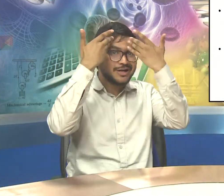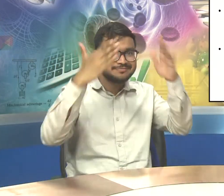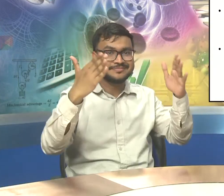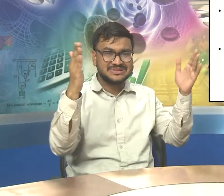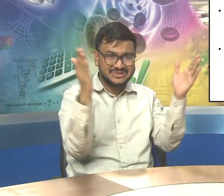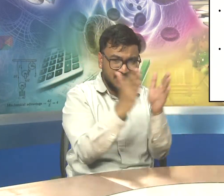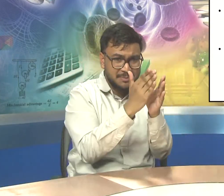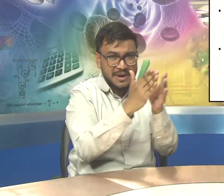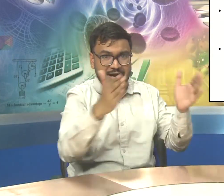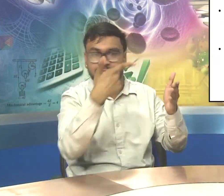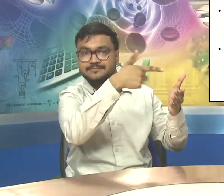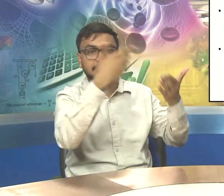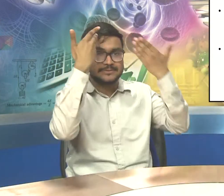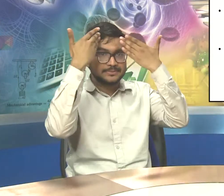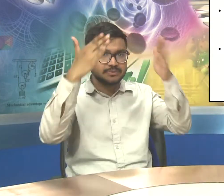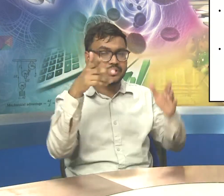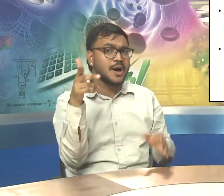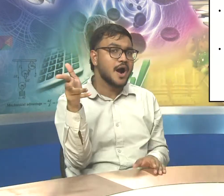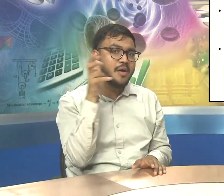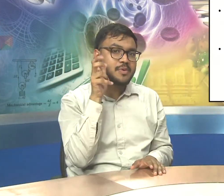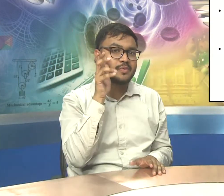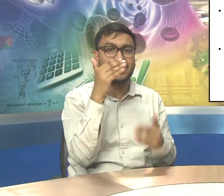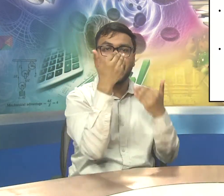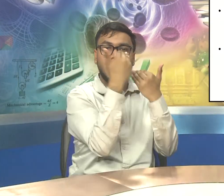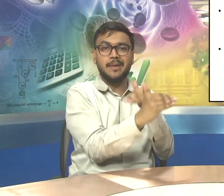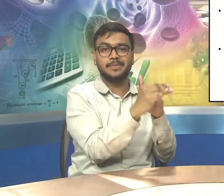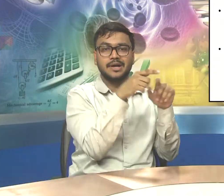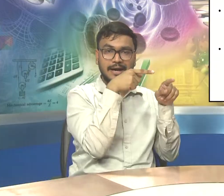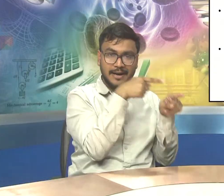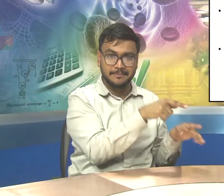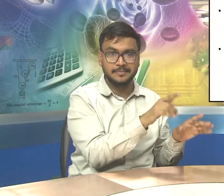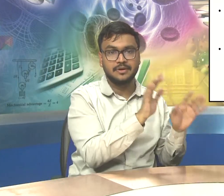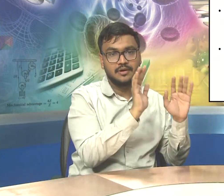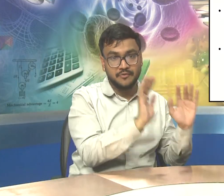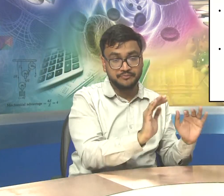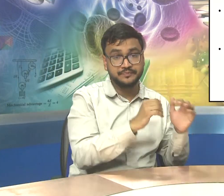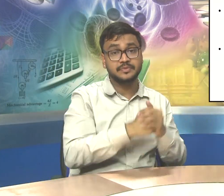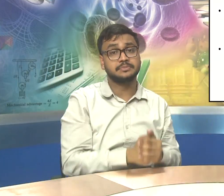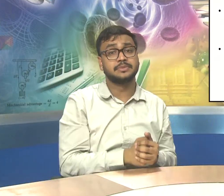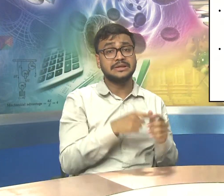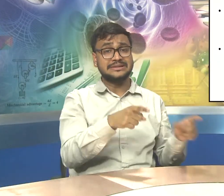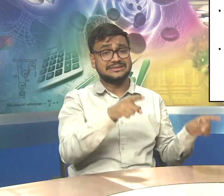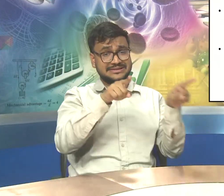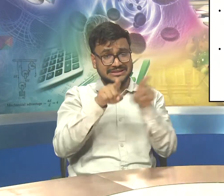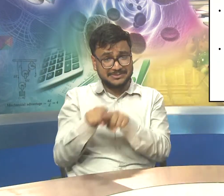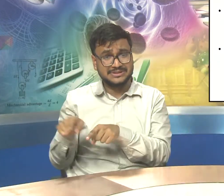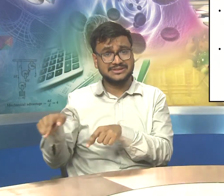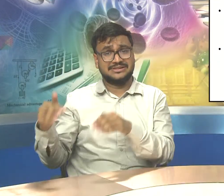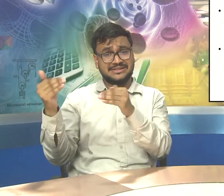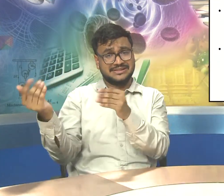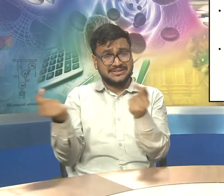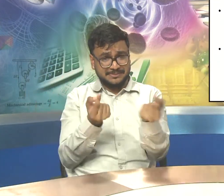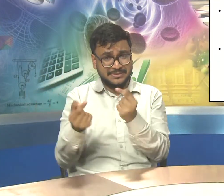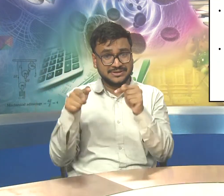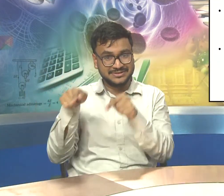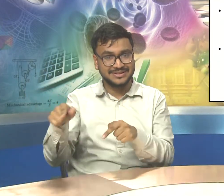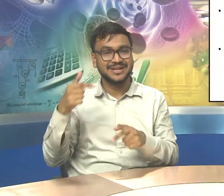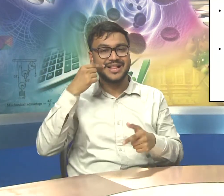Animals don't use words to communicate, so they warn through each other through their